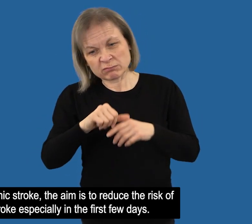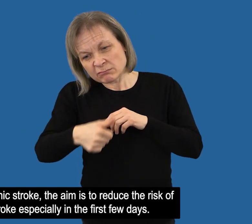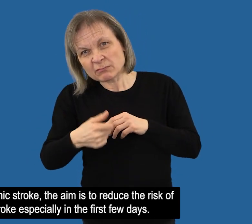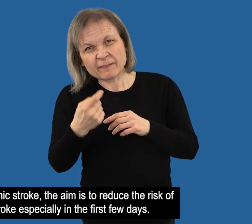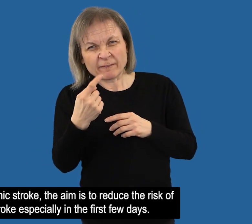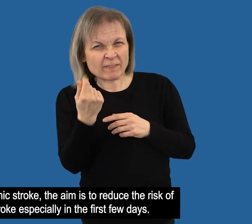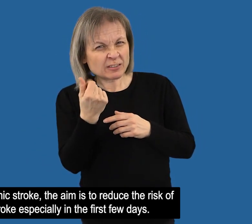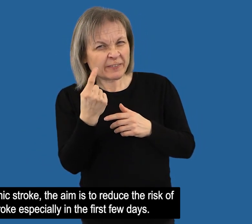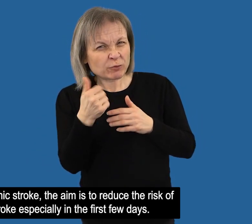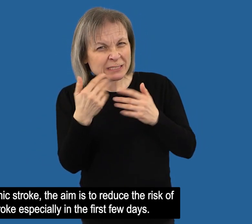days.